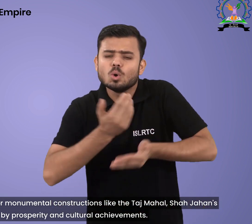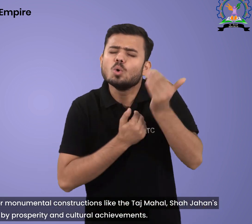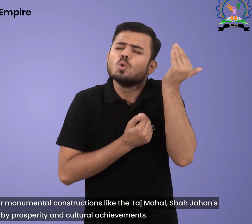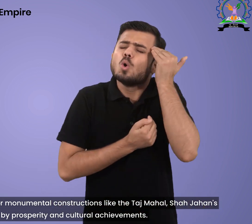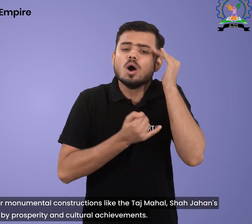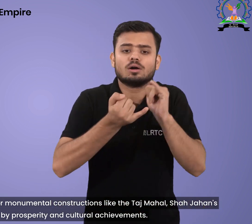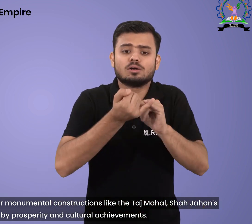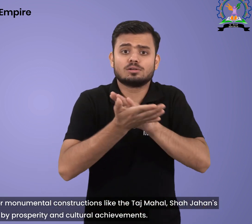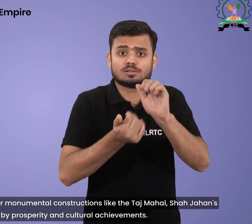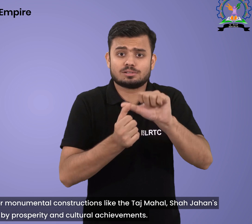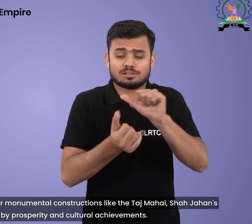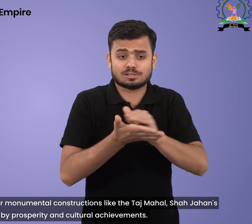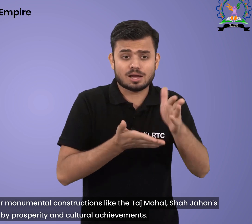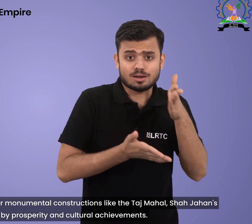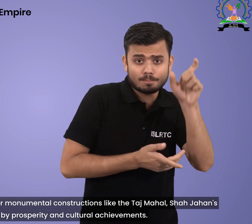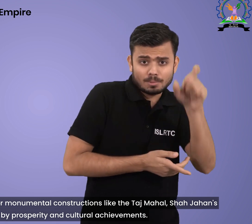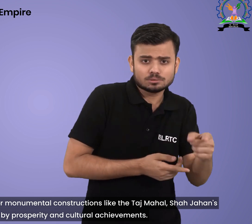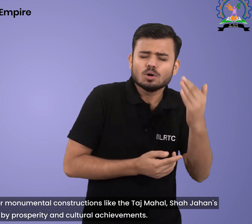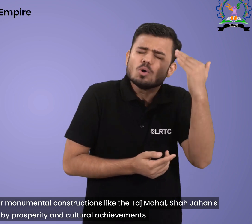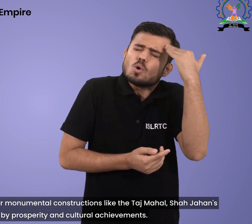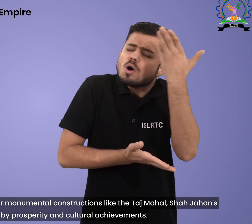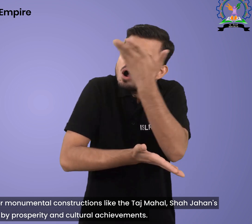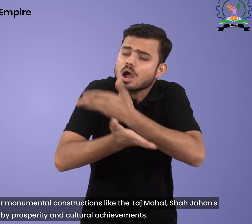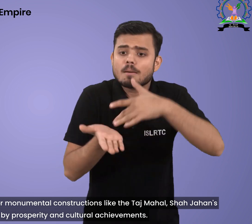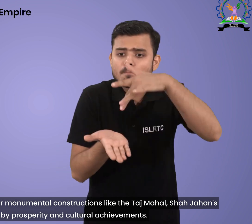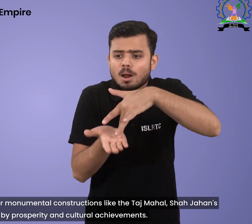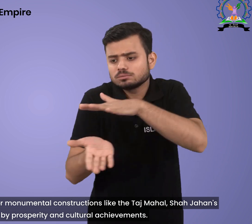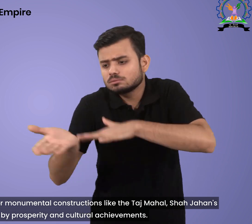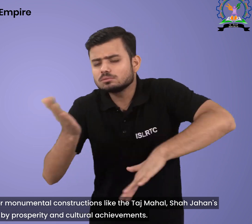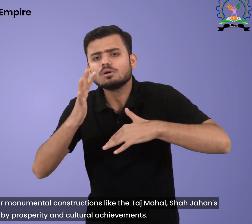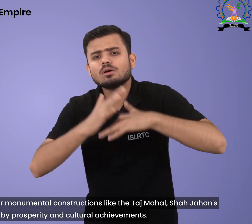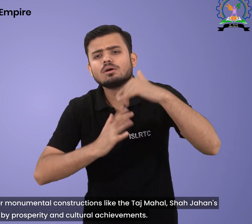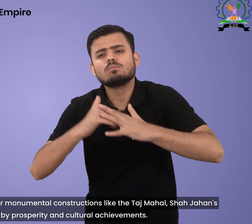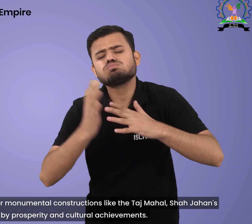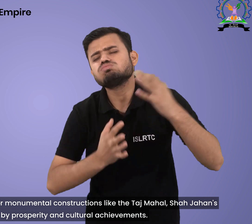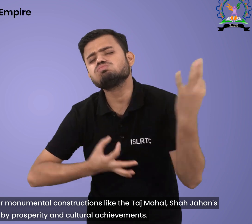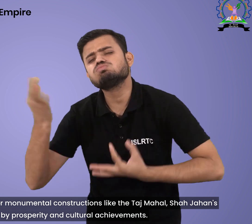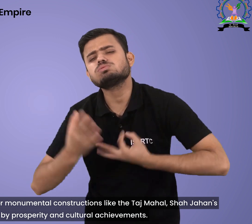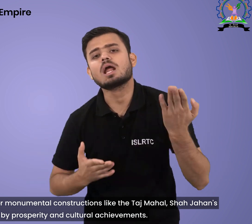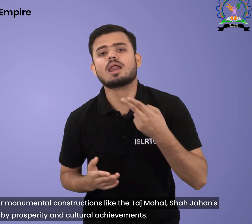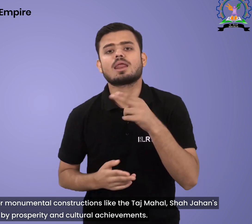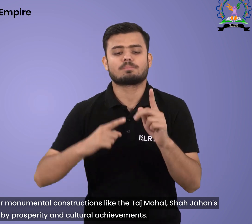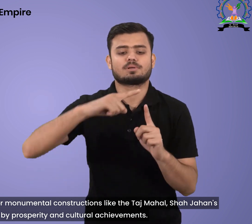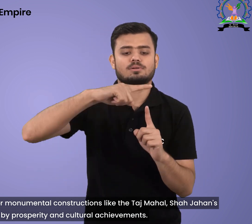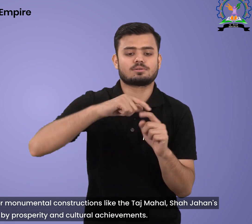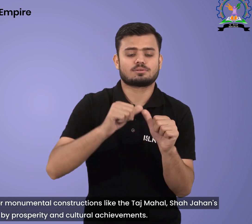like the Taj Mahal, Shah Jahan's reign was marked by prosperity and cultural achievements.